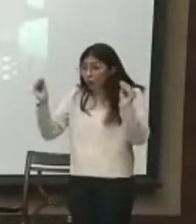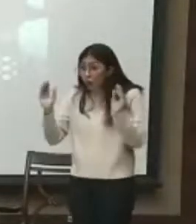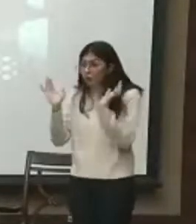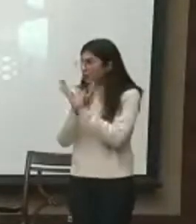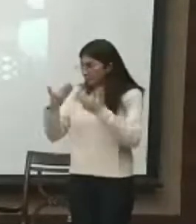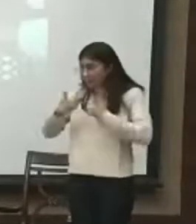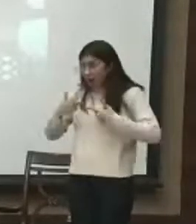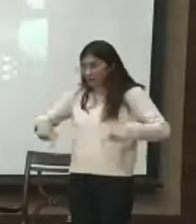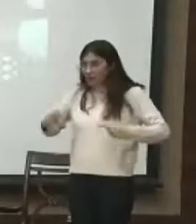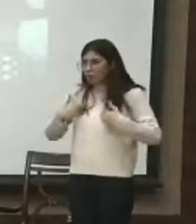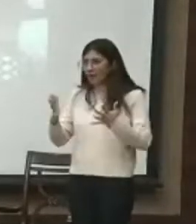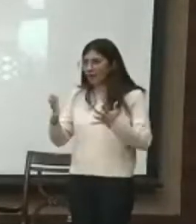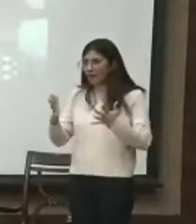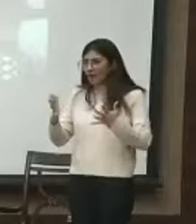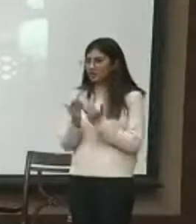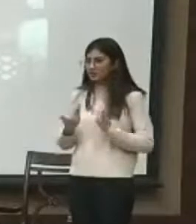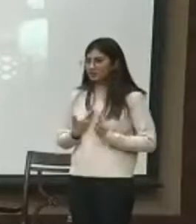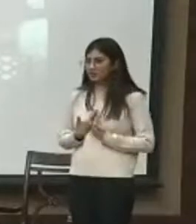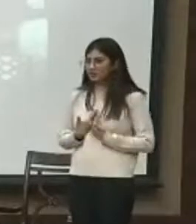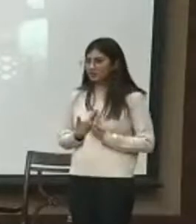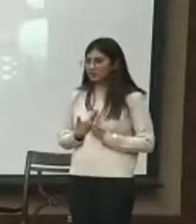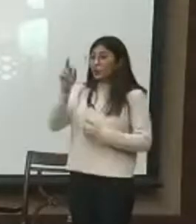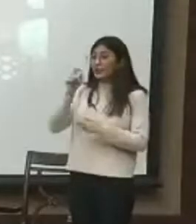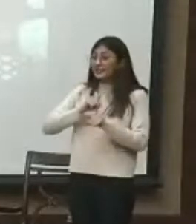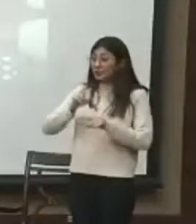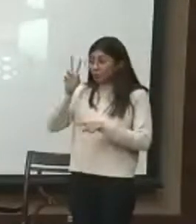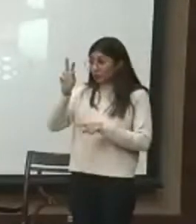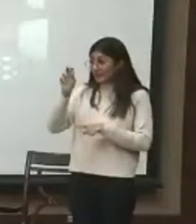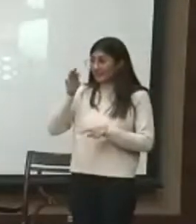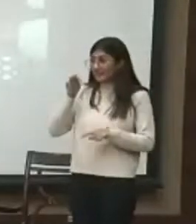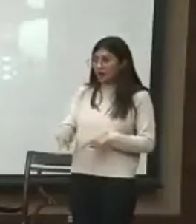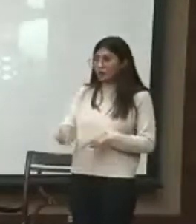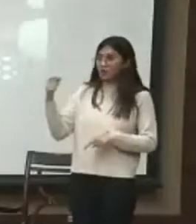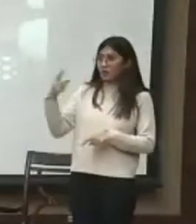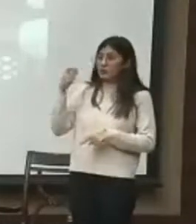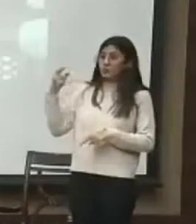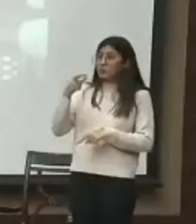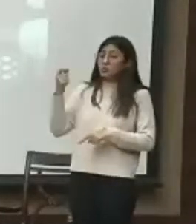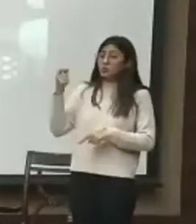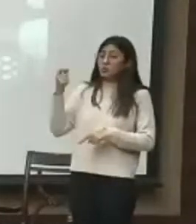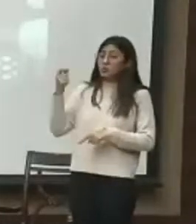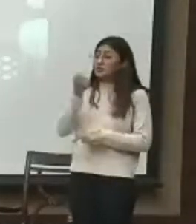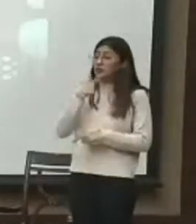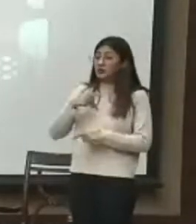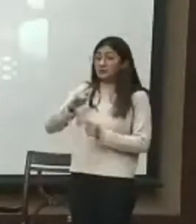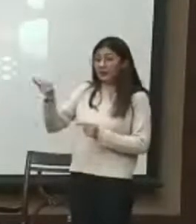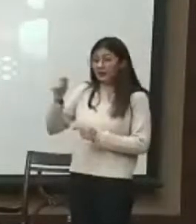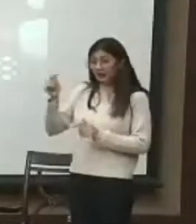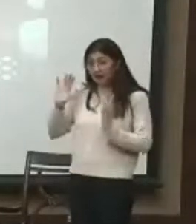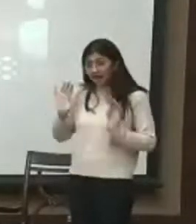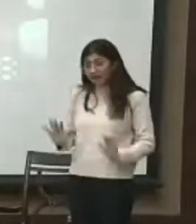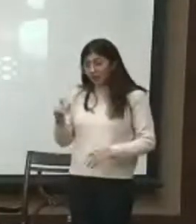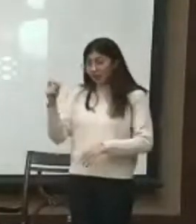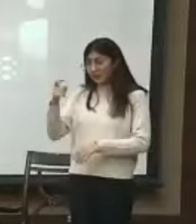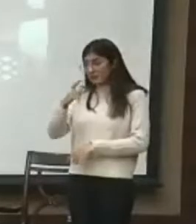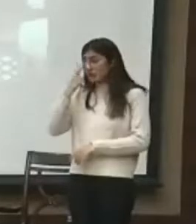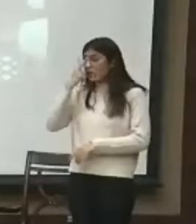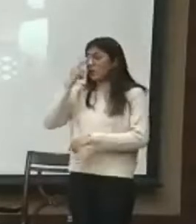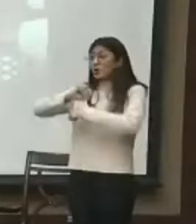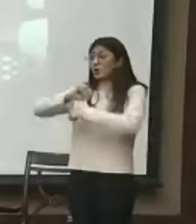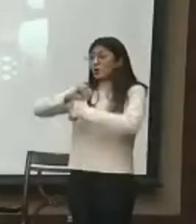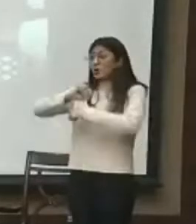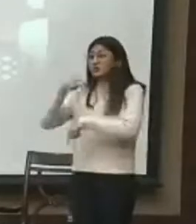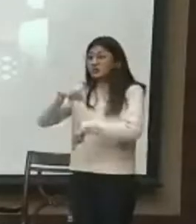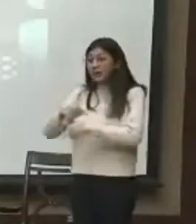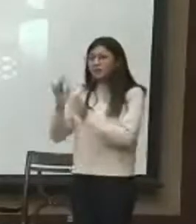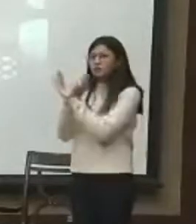don't have insurance. I spend 20,000 rupees per month on my medication every month. My hospitalizations are not covered in a time like COVID.